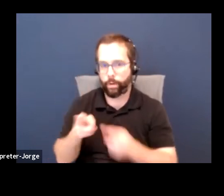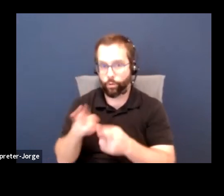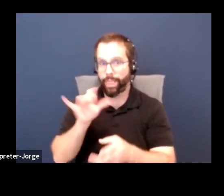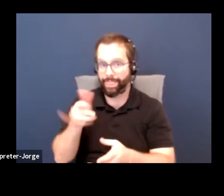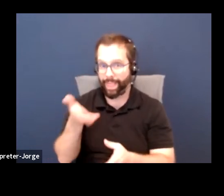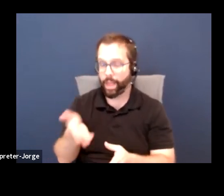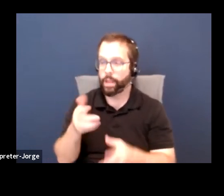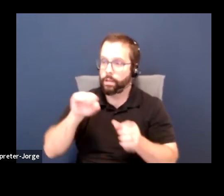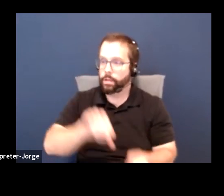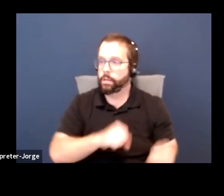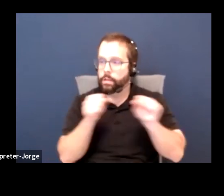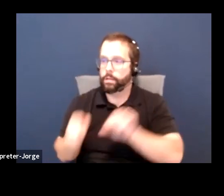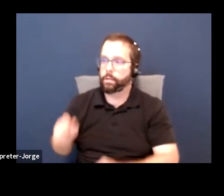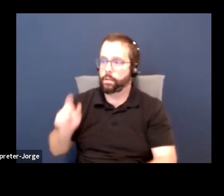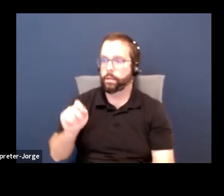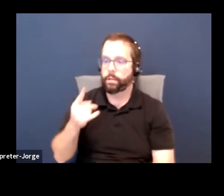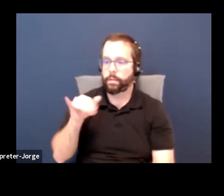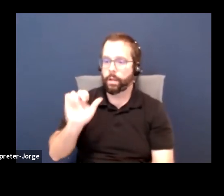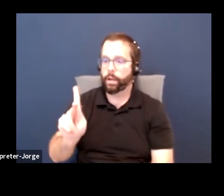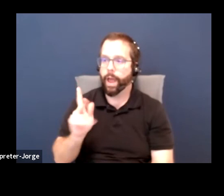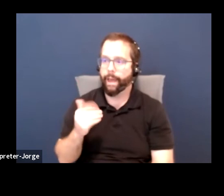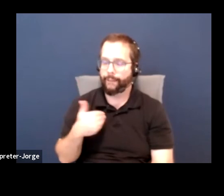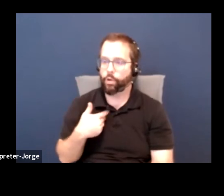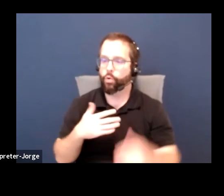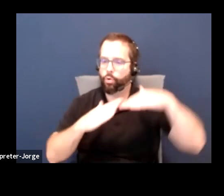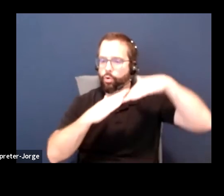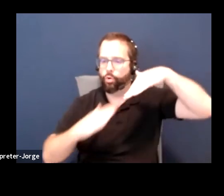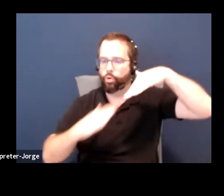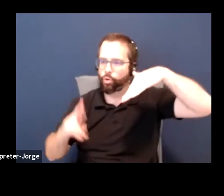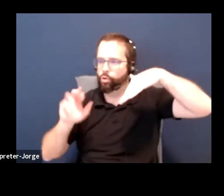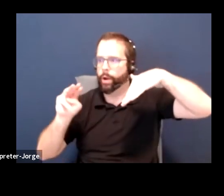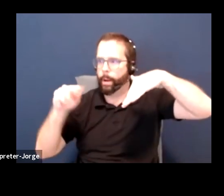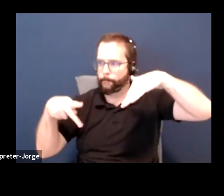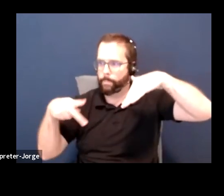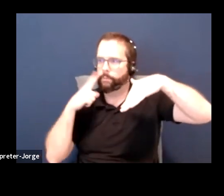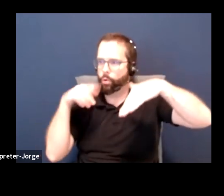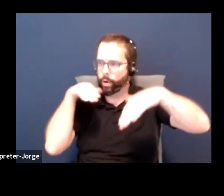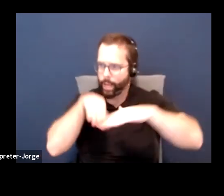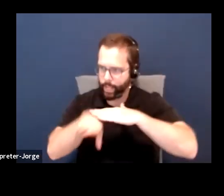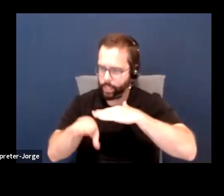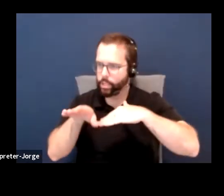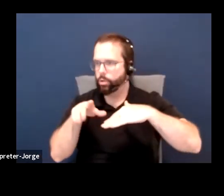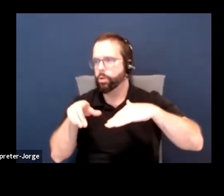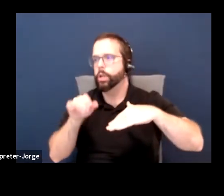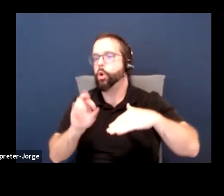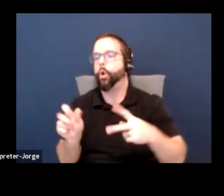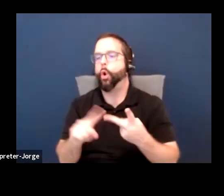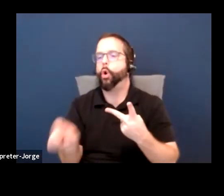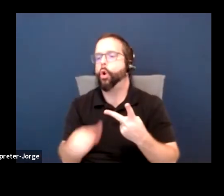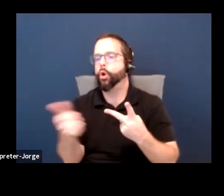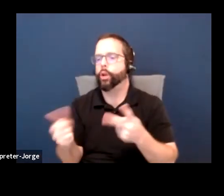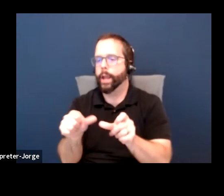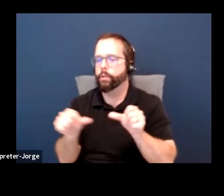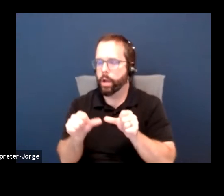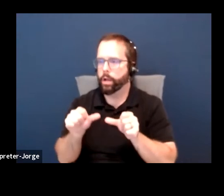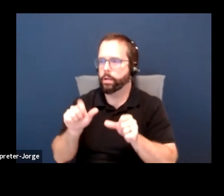ramp to enter and exit, as well as an area to stage a kayak or a canoe with a